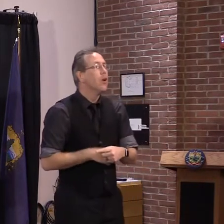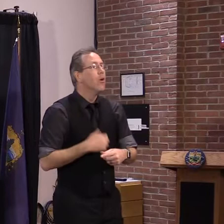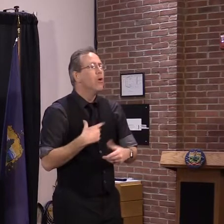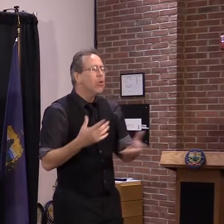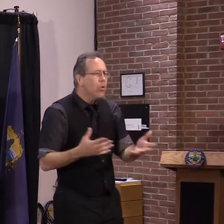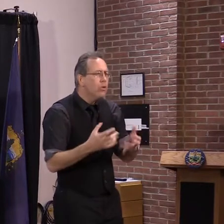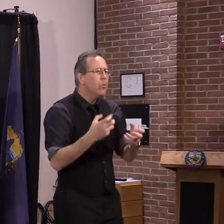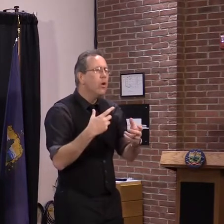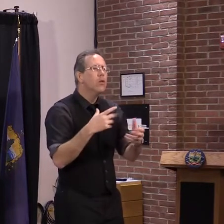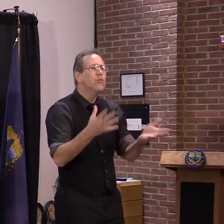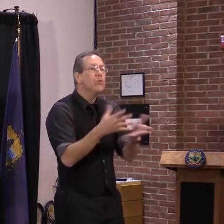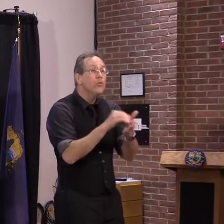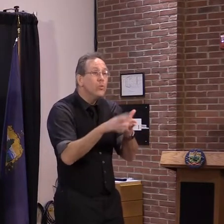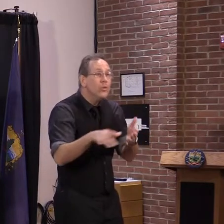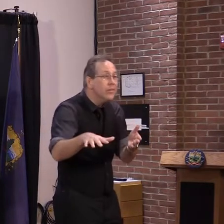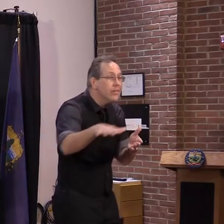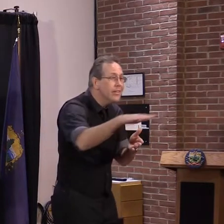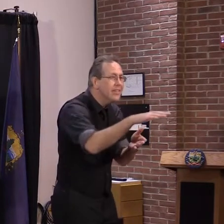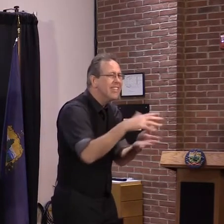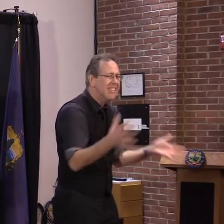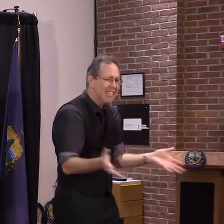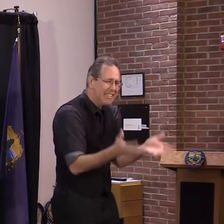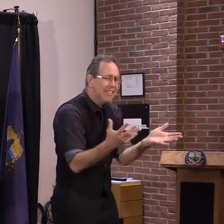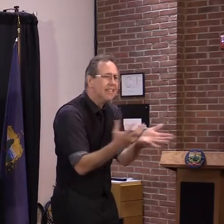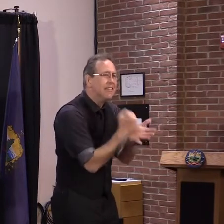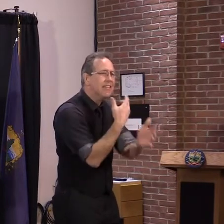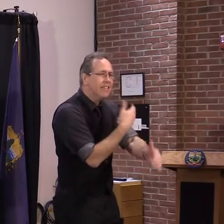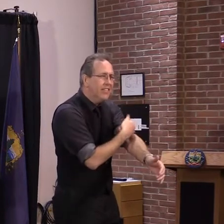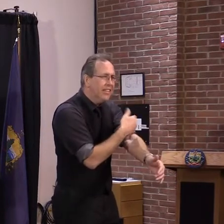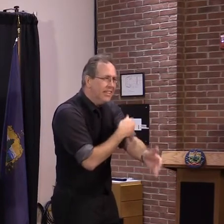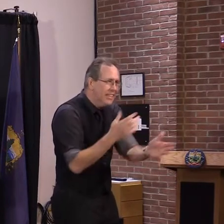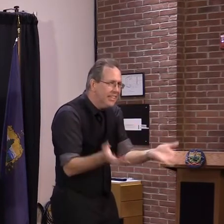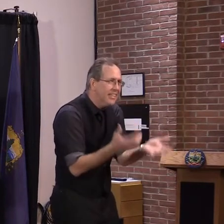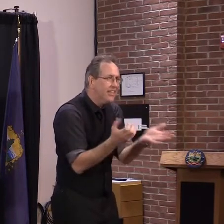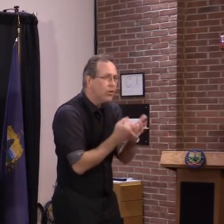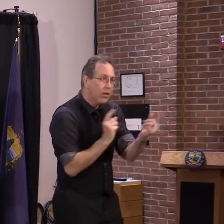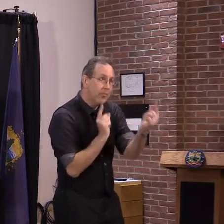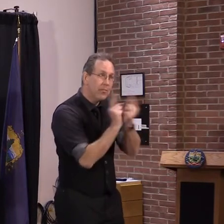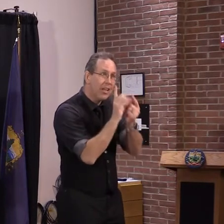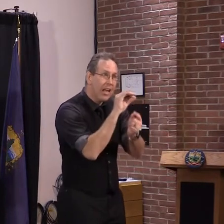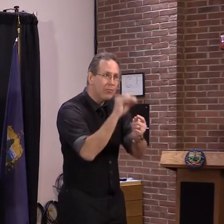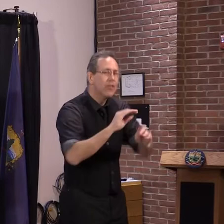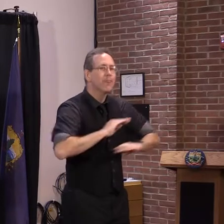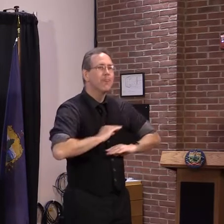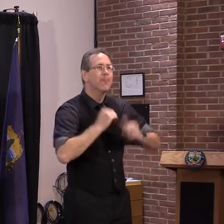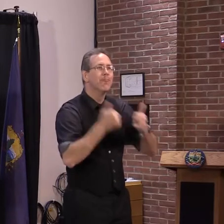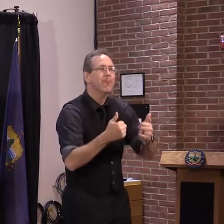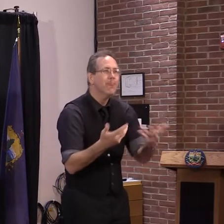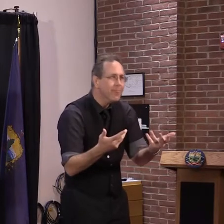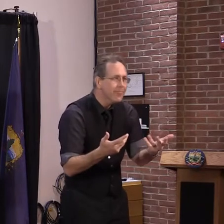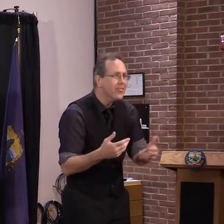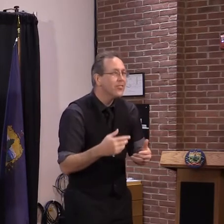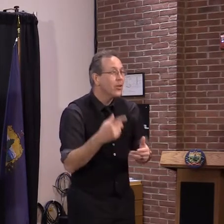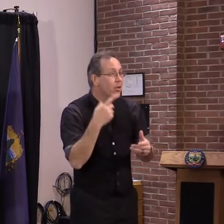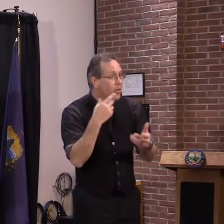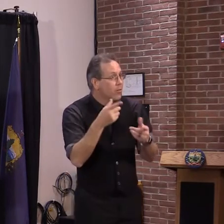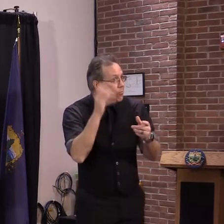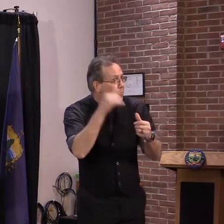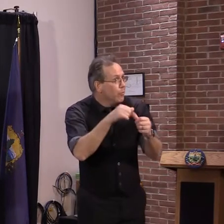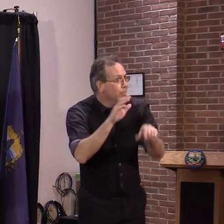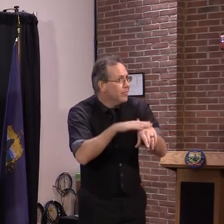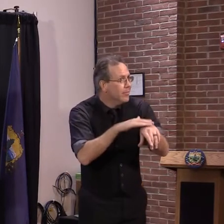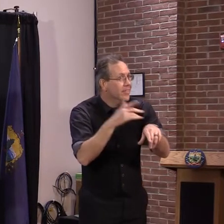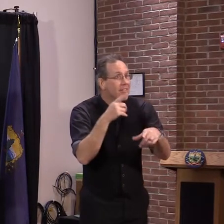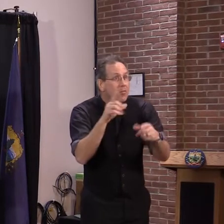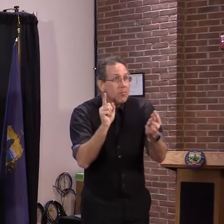students to get vaccinated so that we can get up to the 80% threshold, so they get a financial incentive as well as being